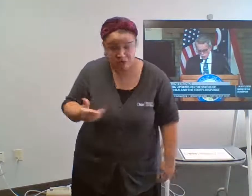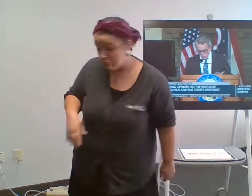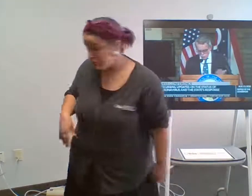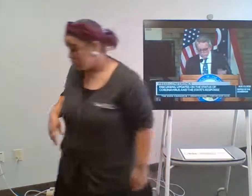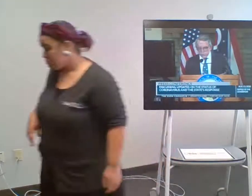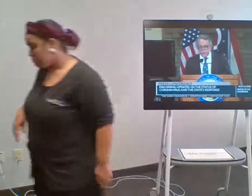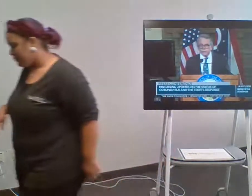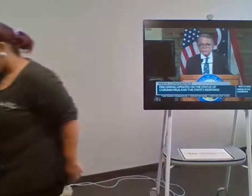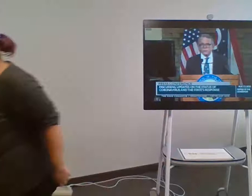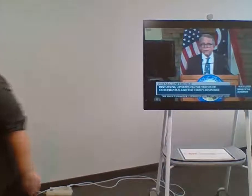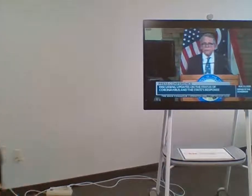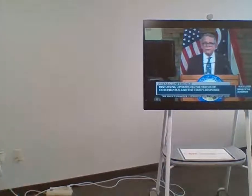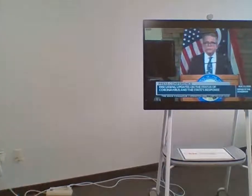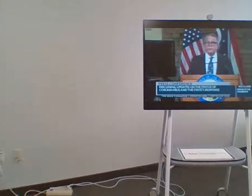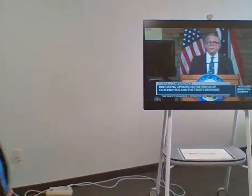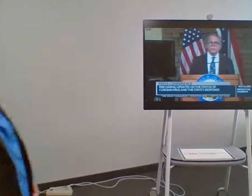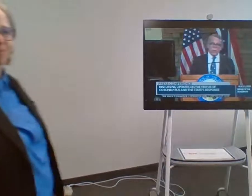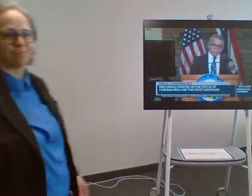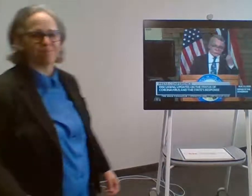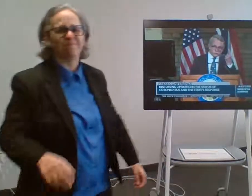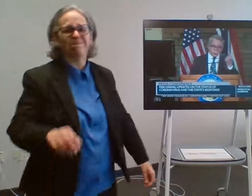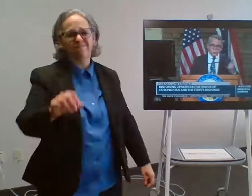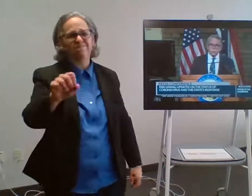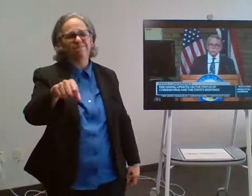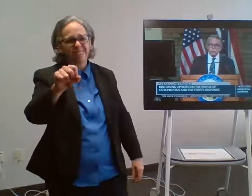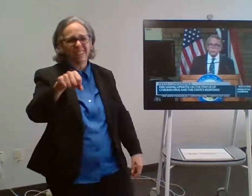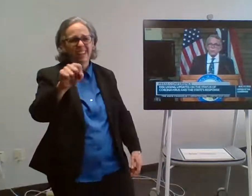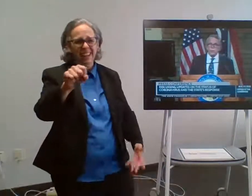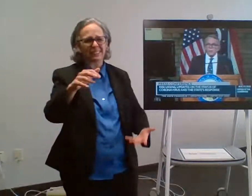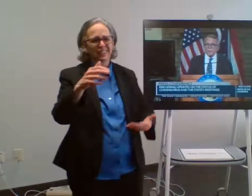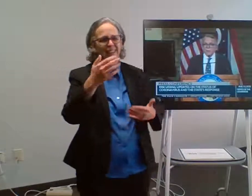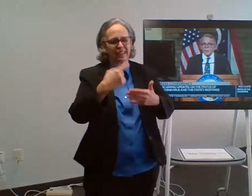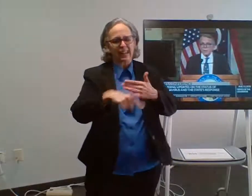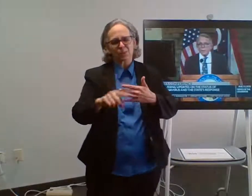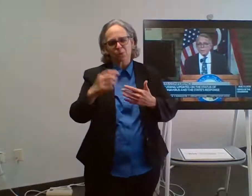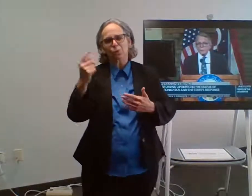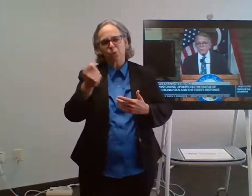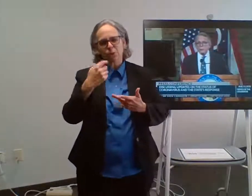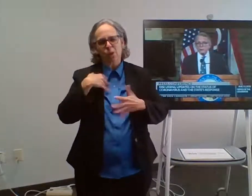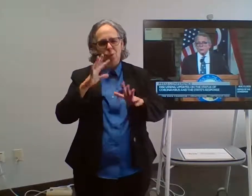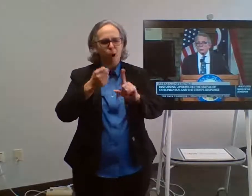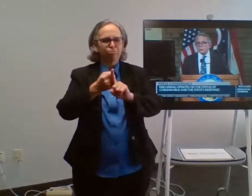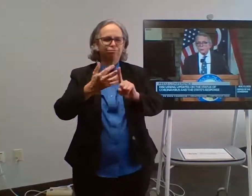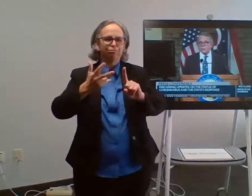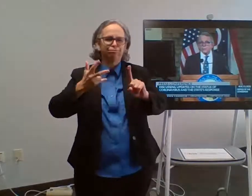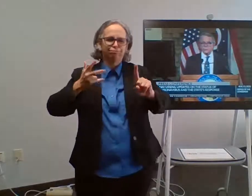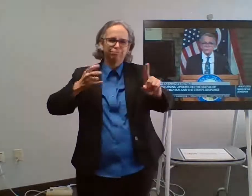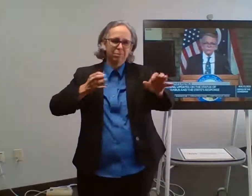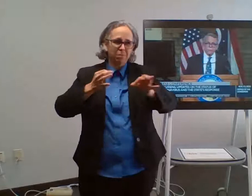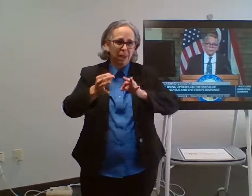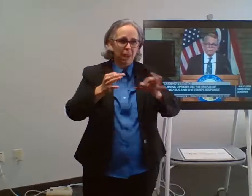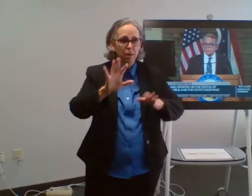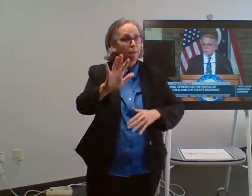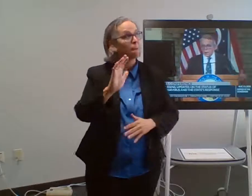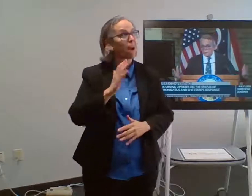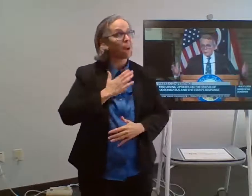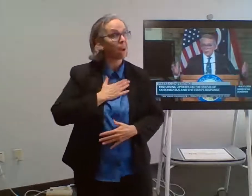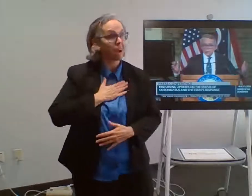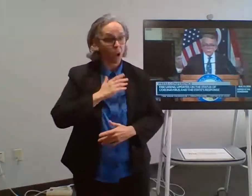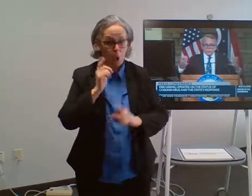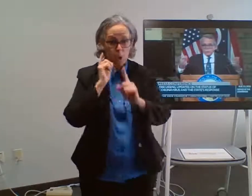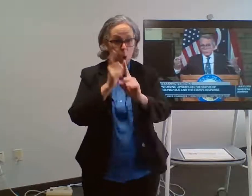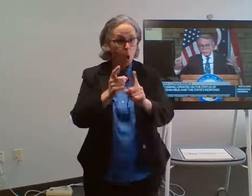our goal is to have this decided by parents, number one, and number two, by school officials, local